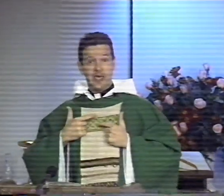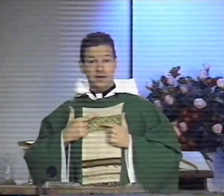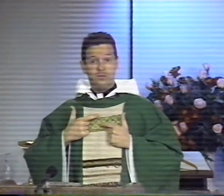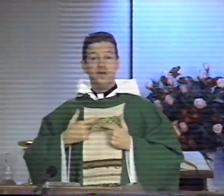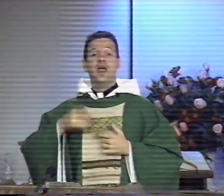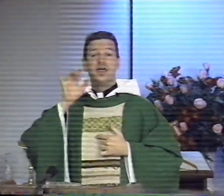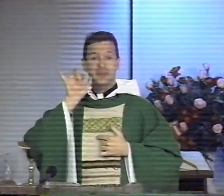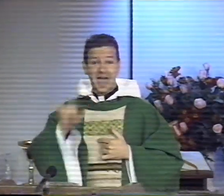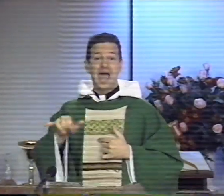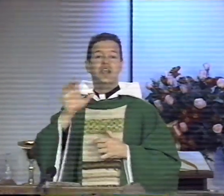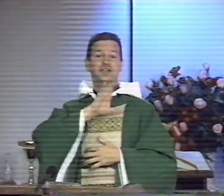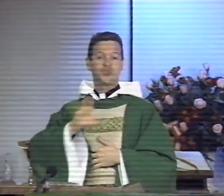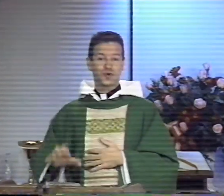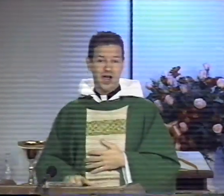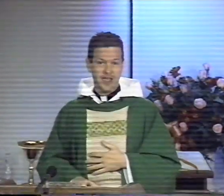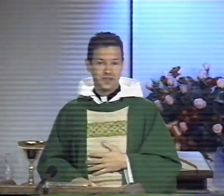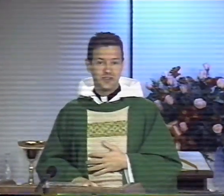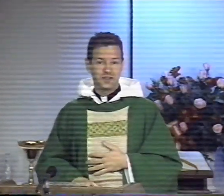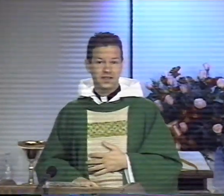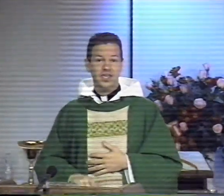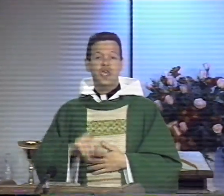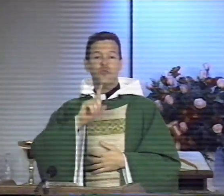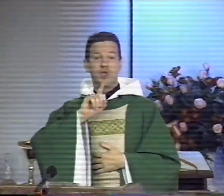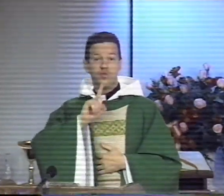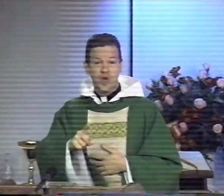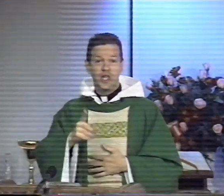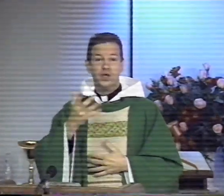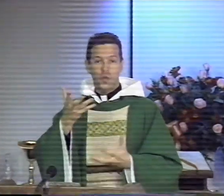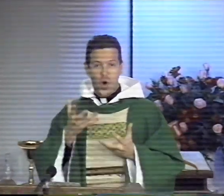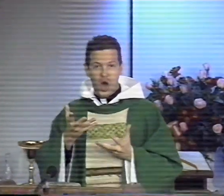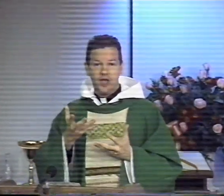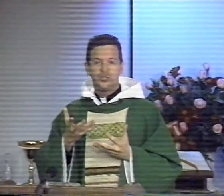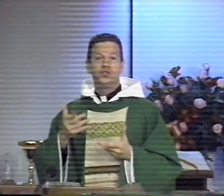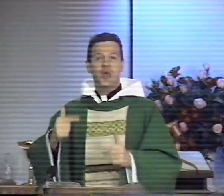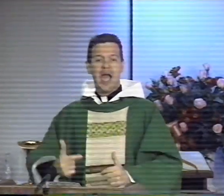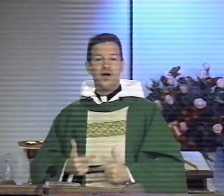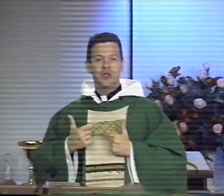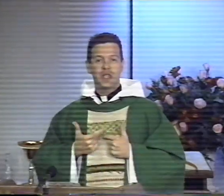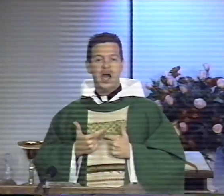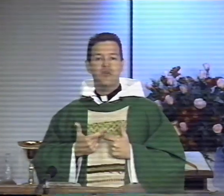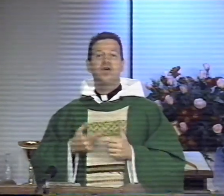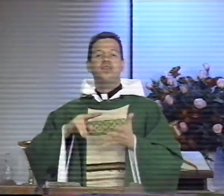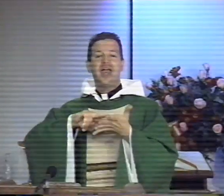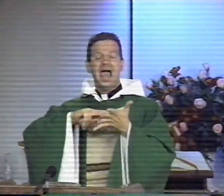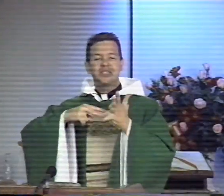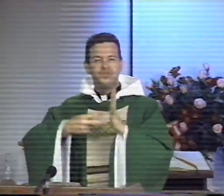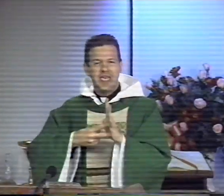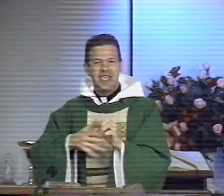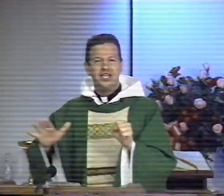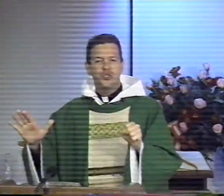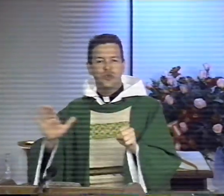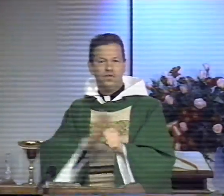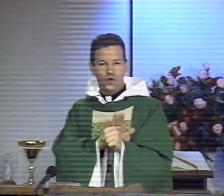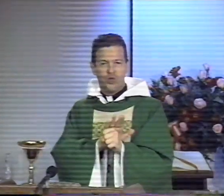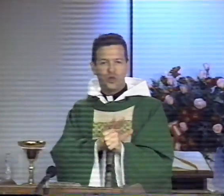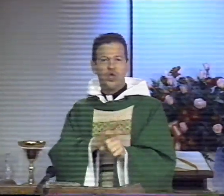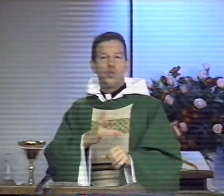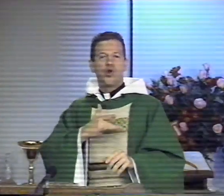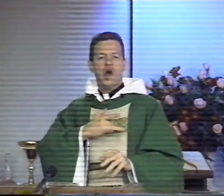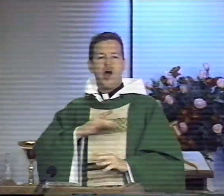live, that is Christ. If we really want to have a life that has meaning to the full, where our